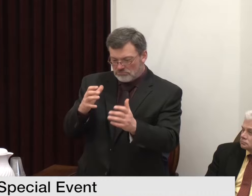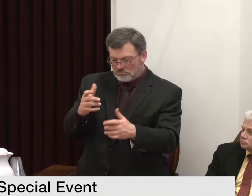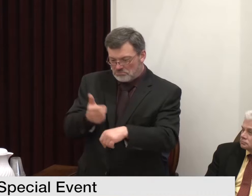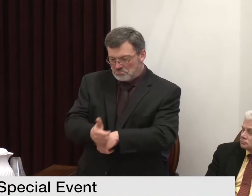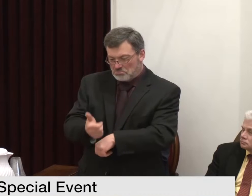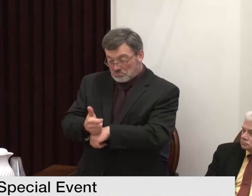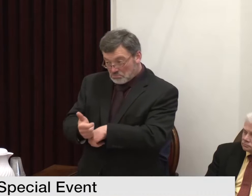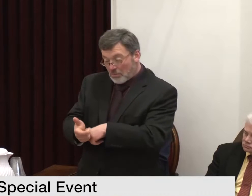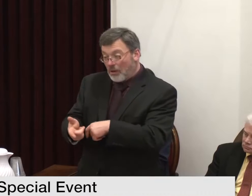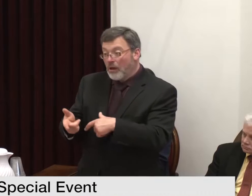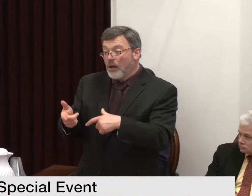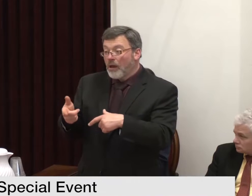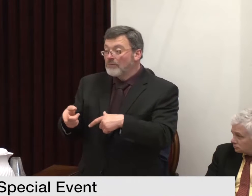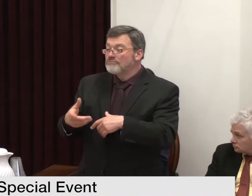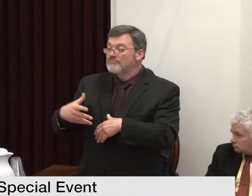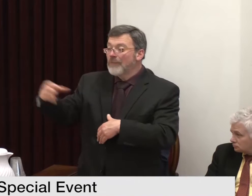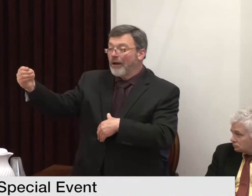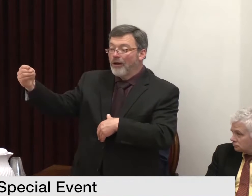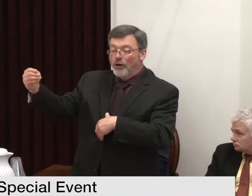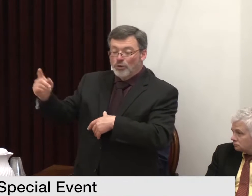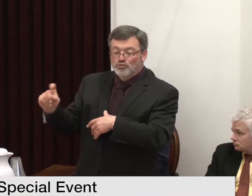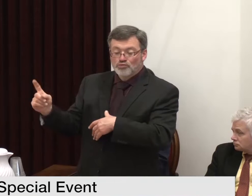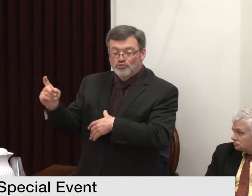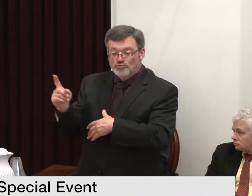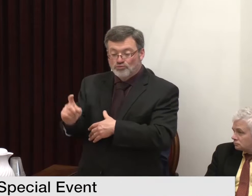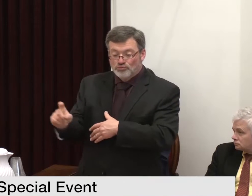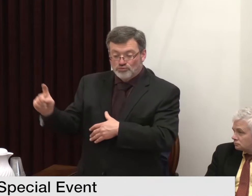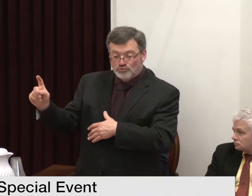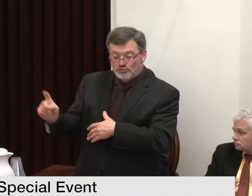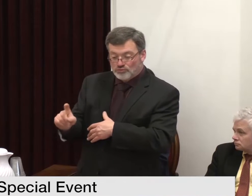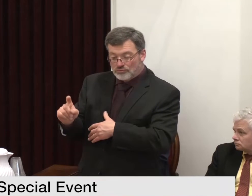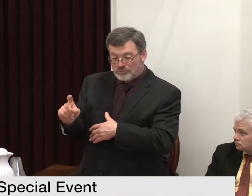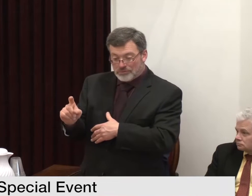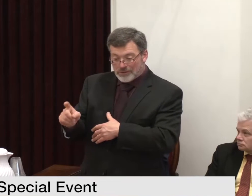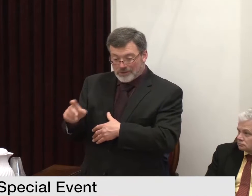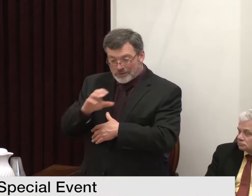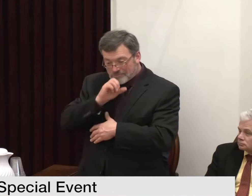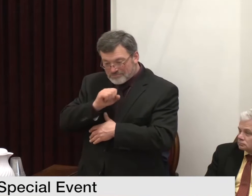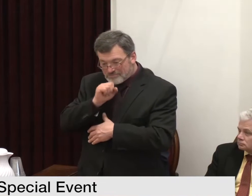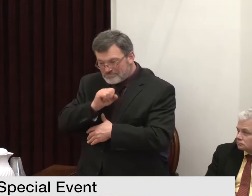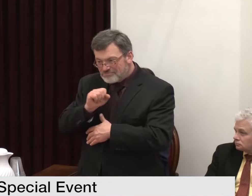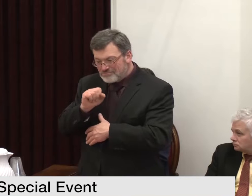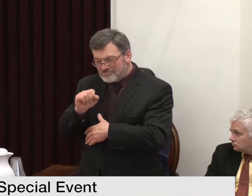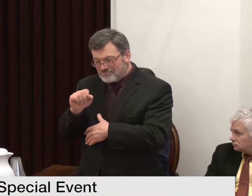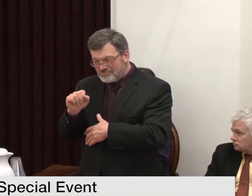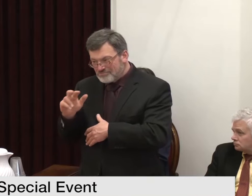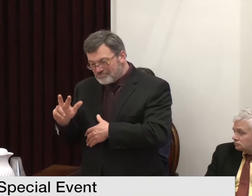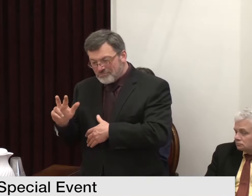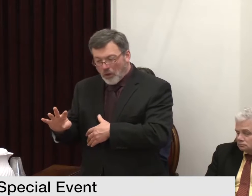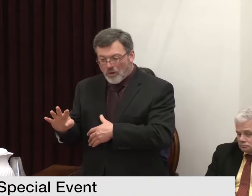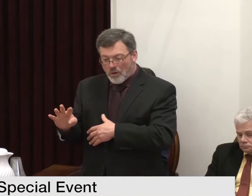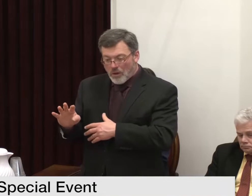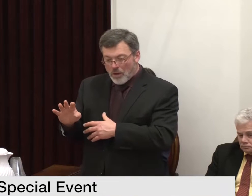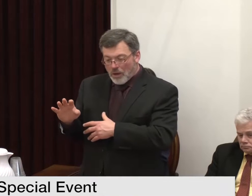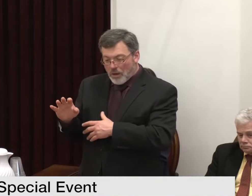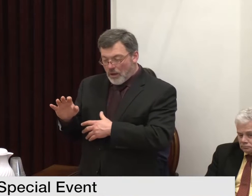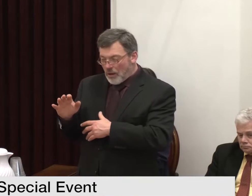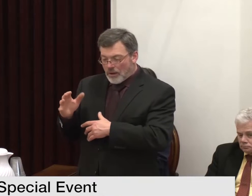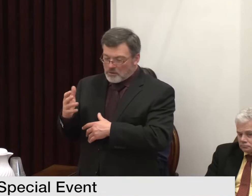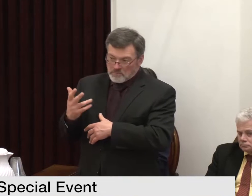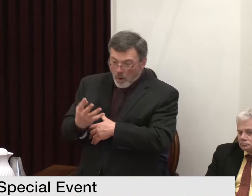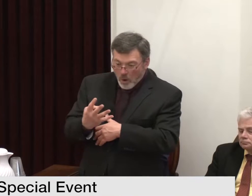On at least four different occasions, a woman in Franklin County was arrested for narcotic sales and release on